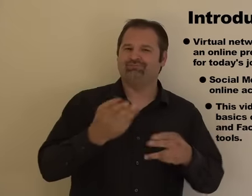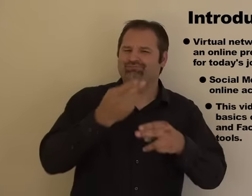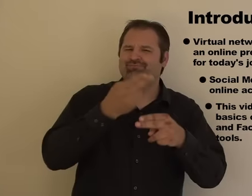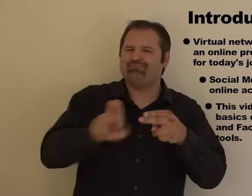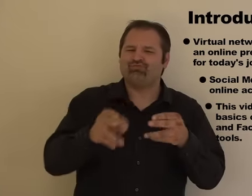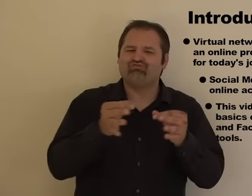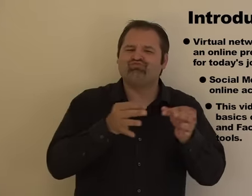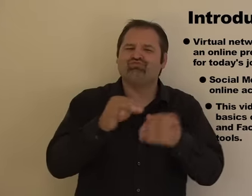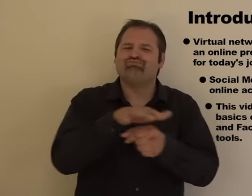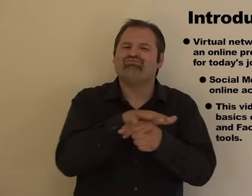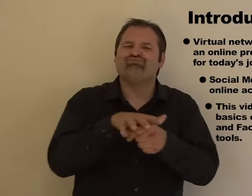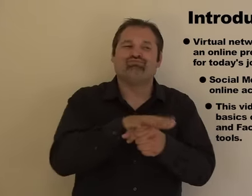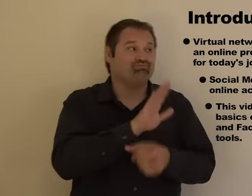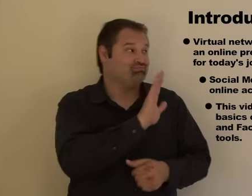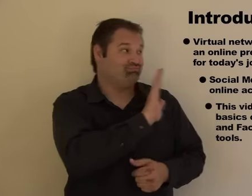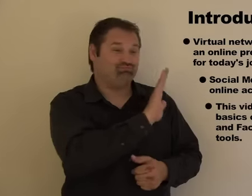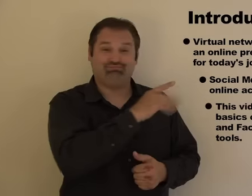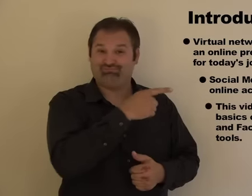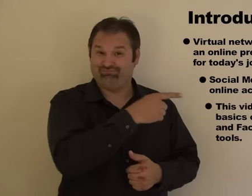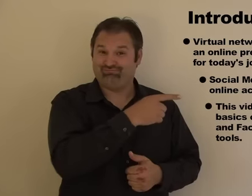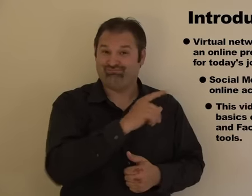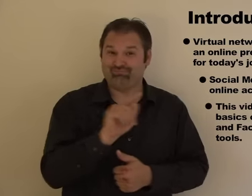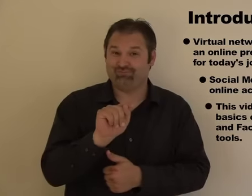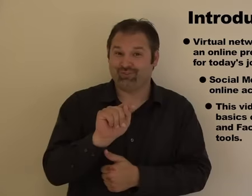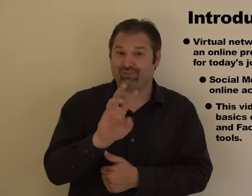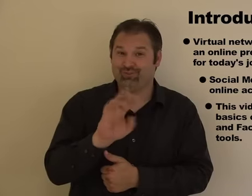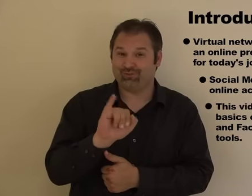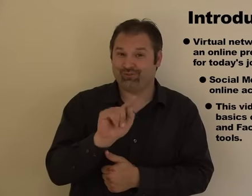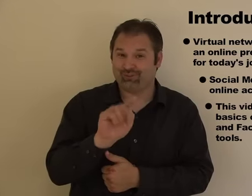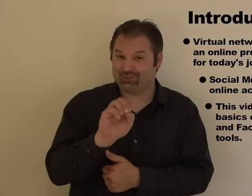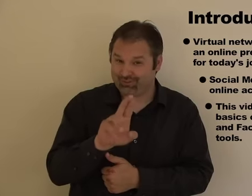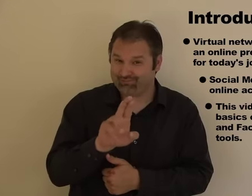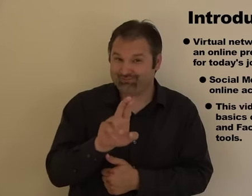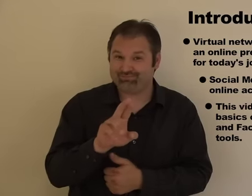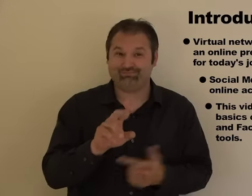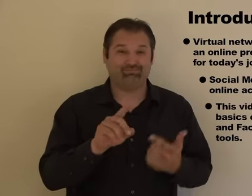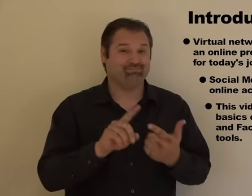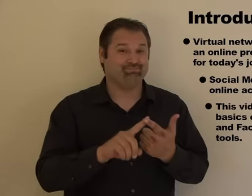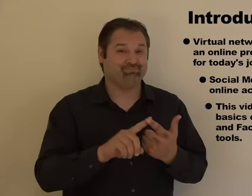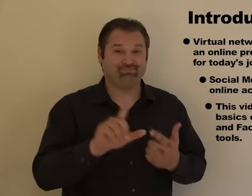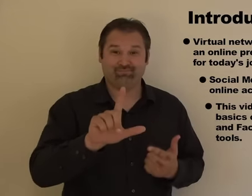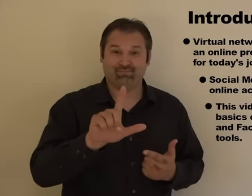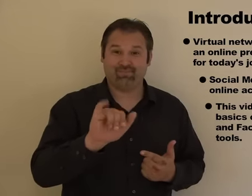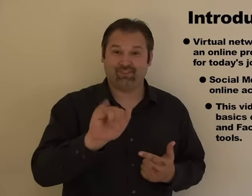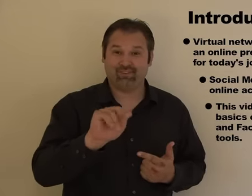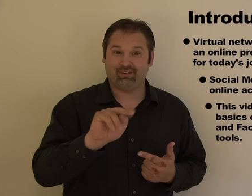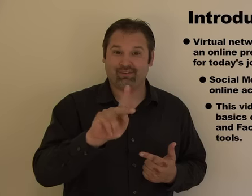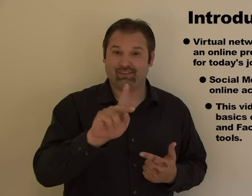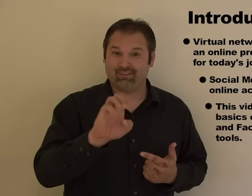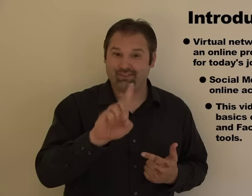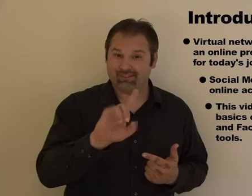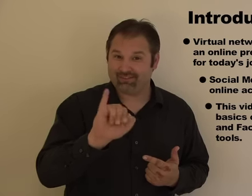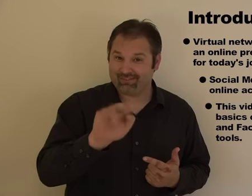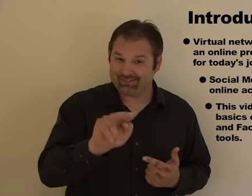This video will cover a brief description of Twitter, LinkedIn, as well as